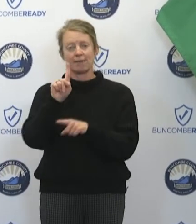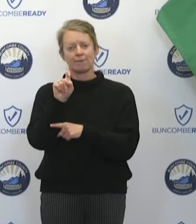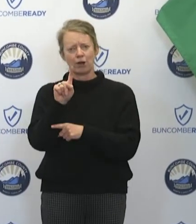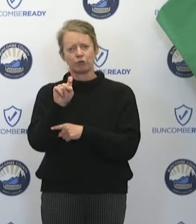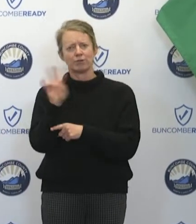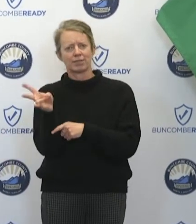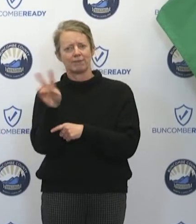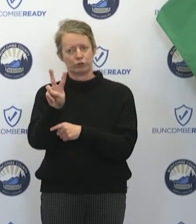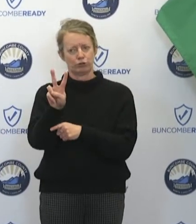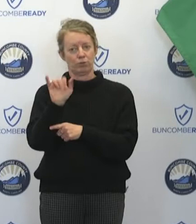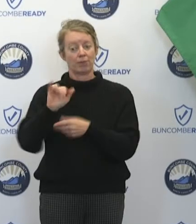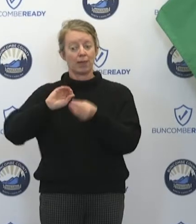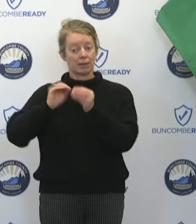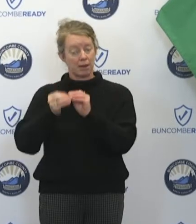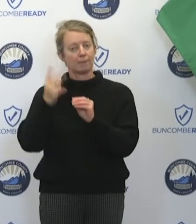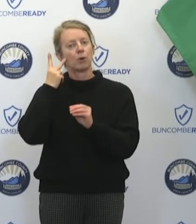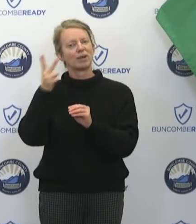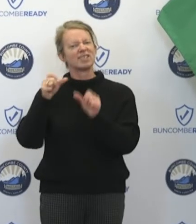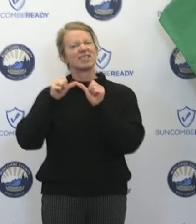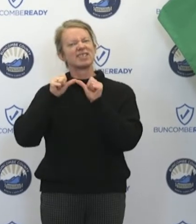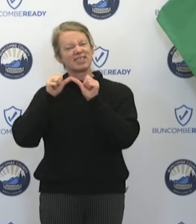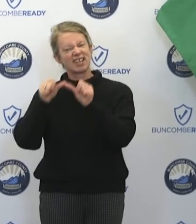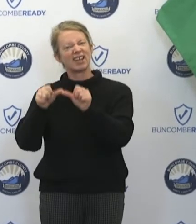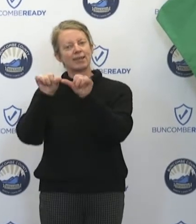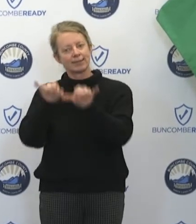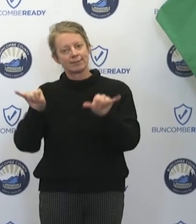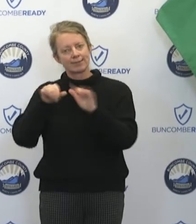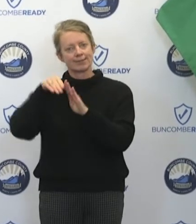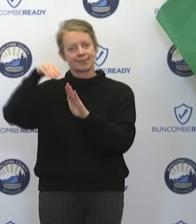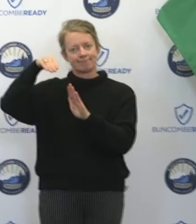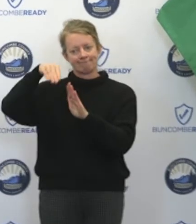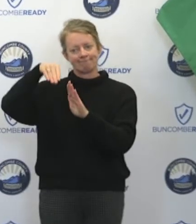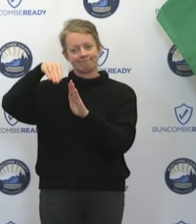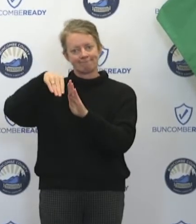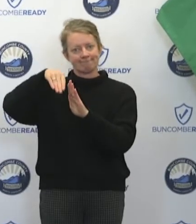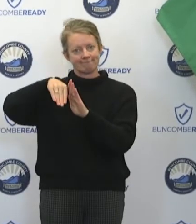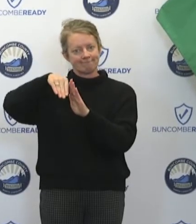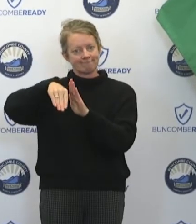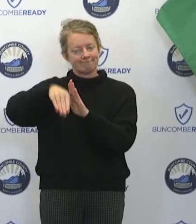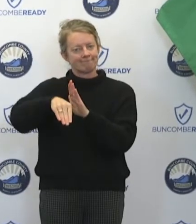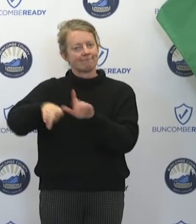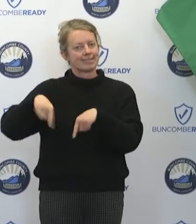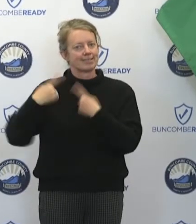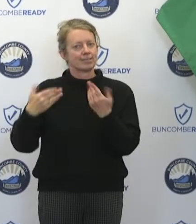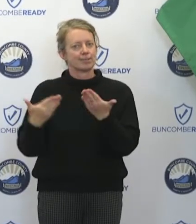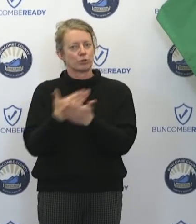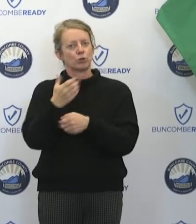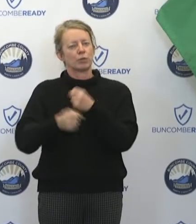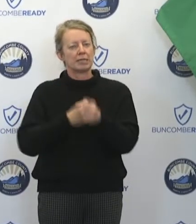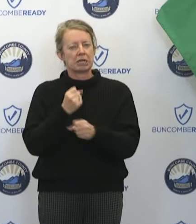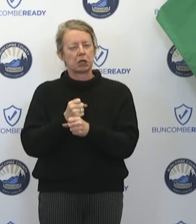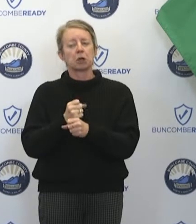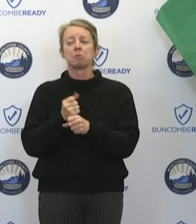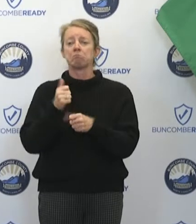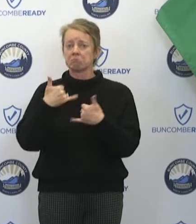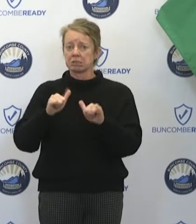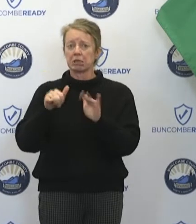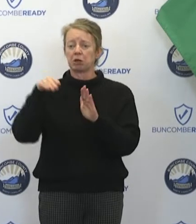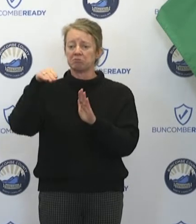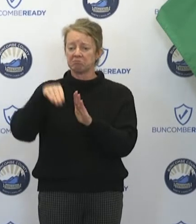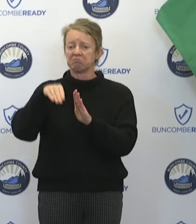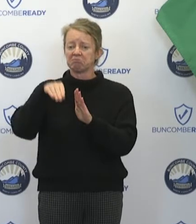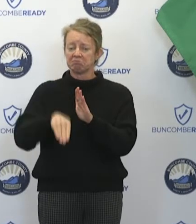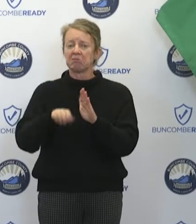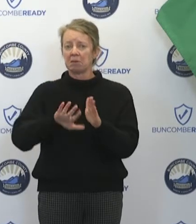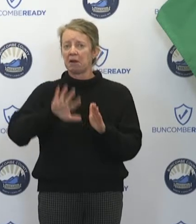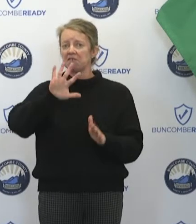indicator continues to show a steady and consistent decline since the new year, falling about 57% since